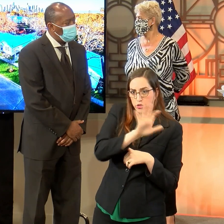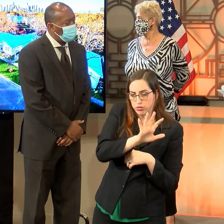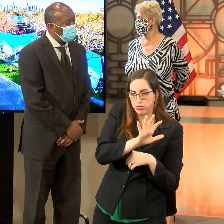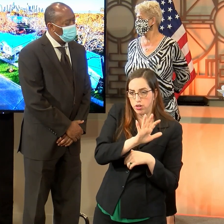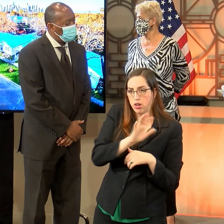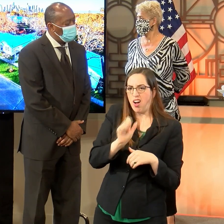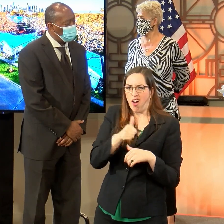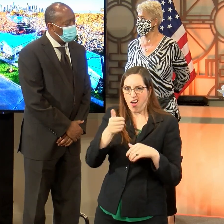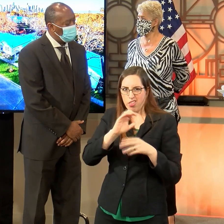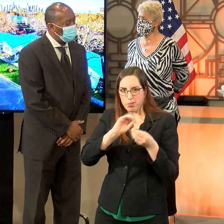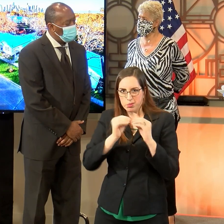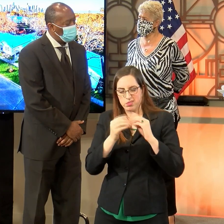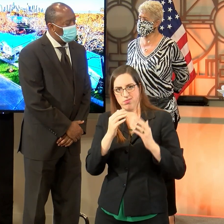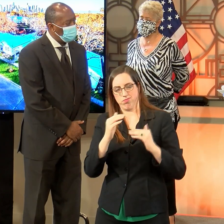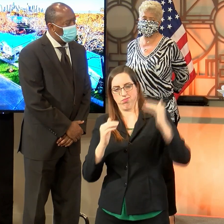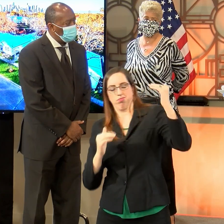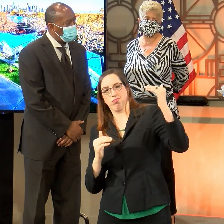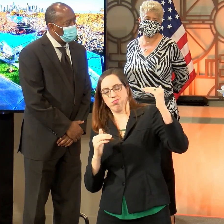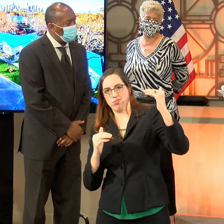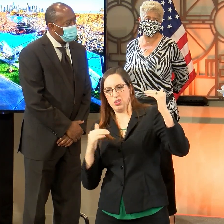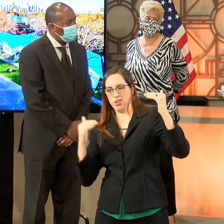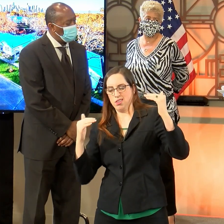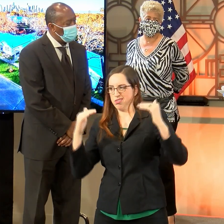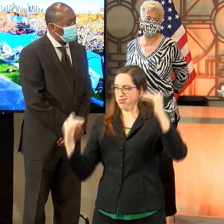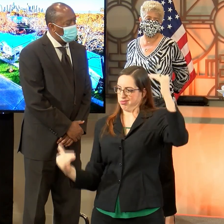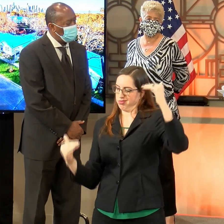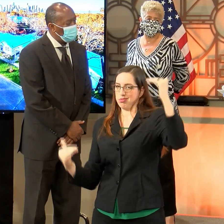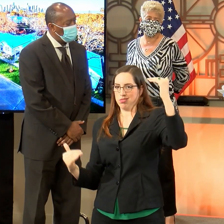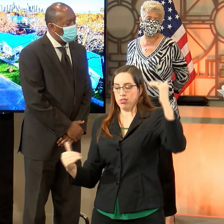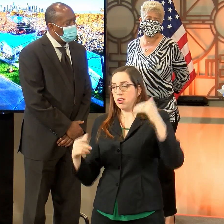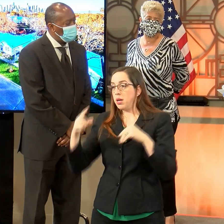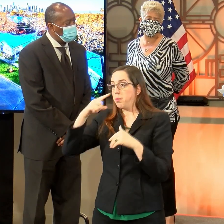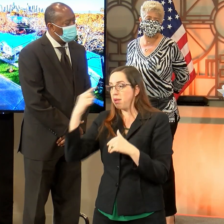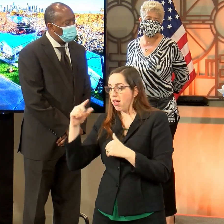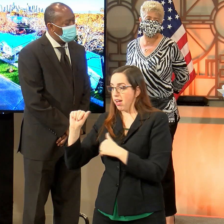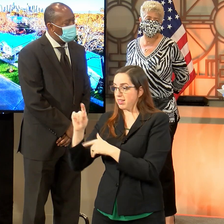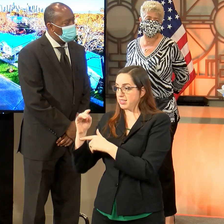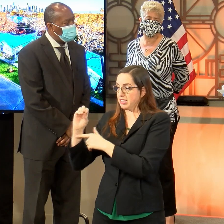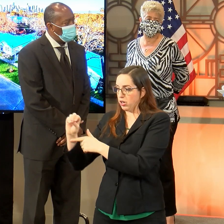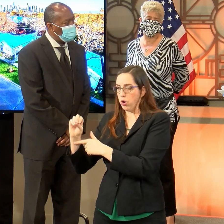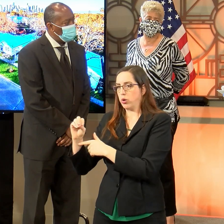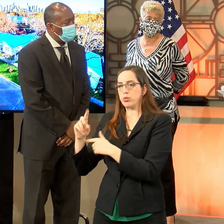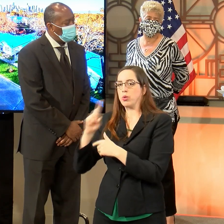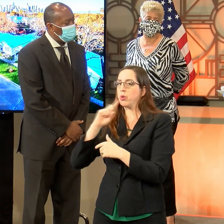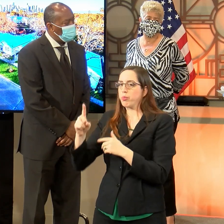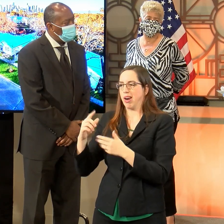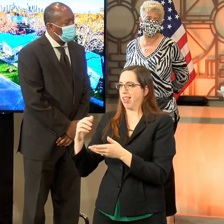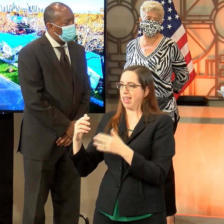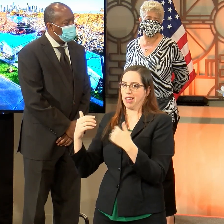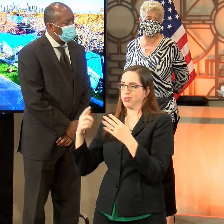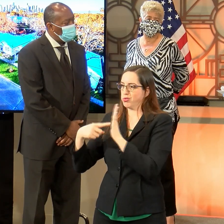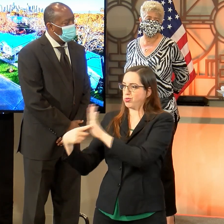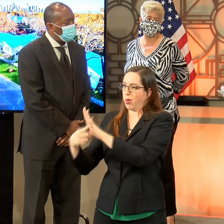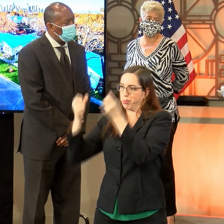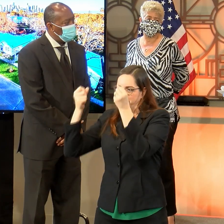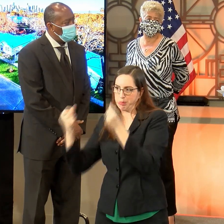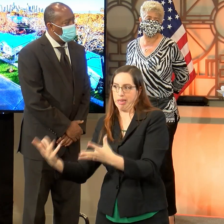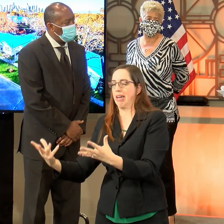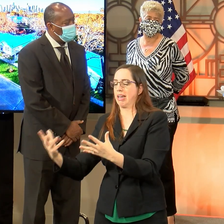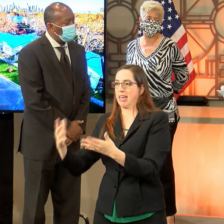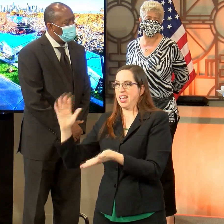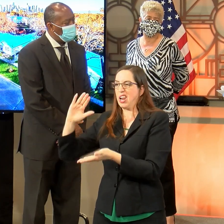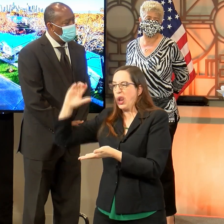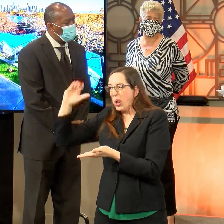Economic Policy Institute think tank. Both Blacks and Latinos are overrepresented in the lowest wage jobs